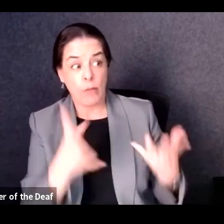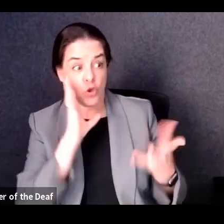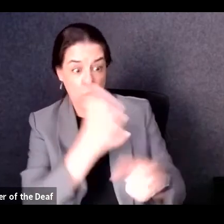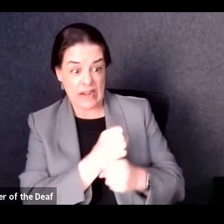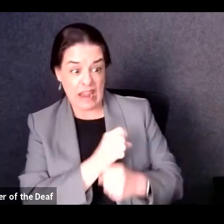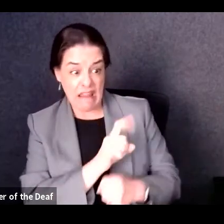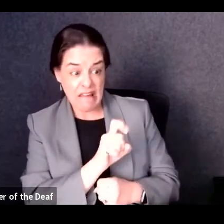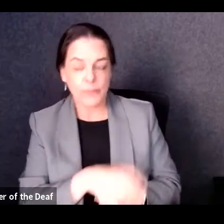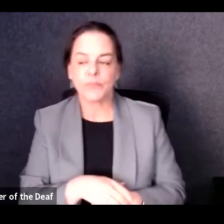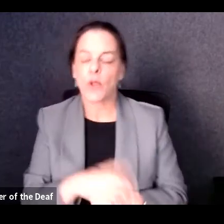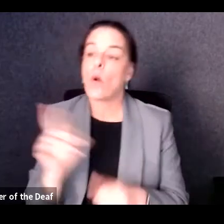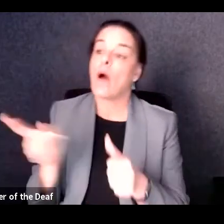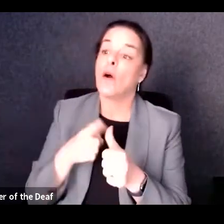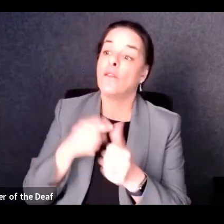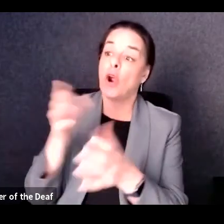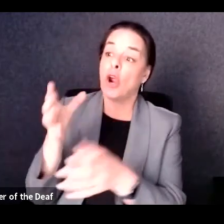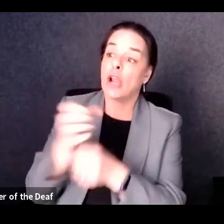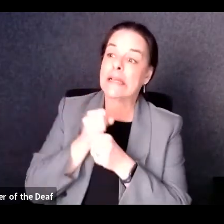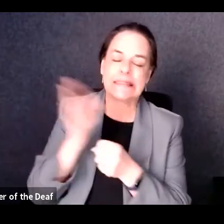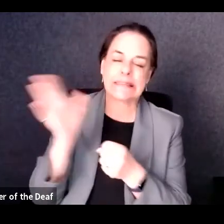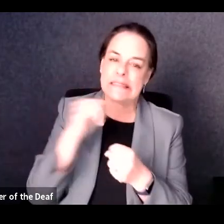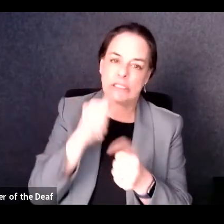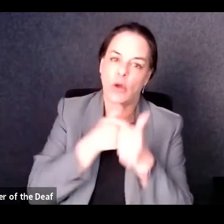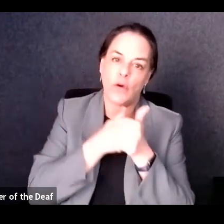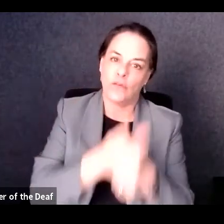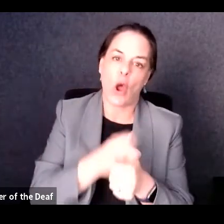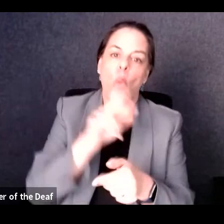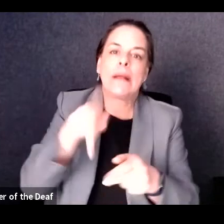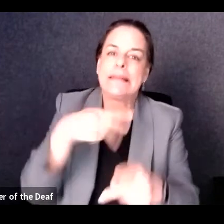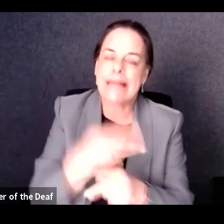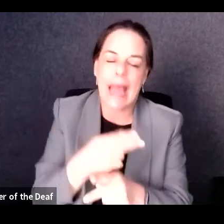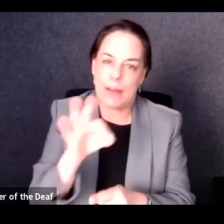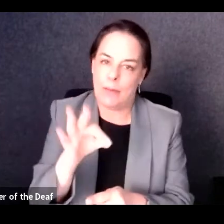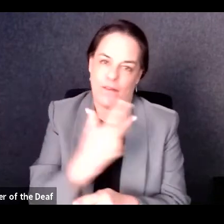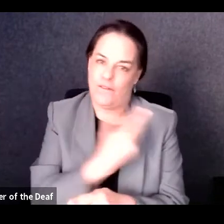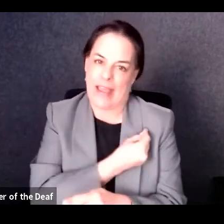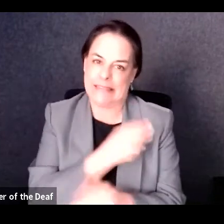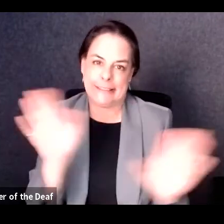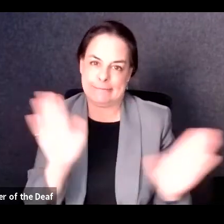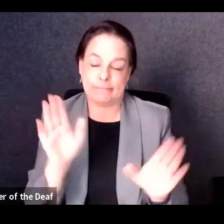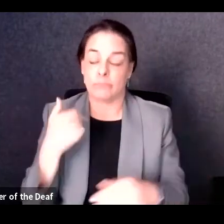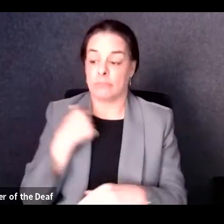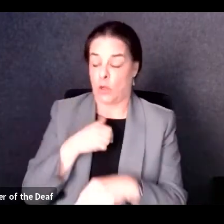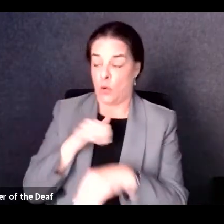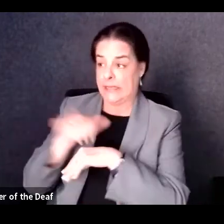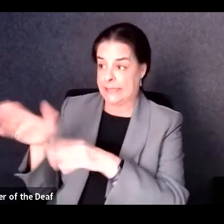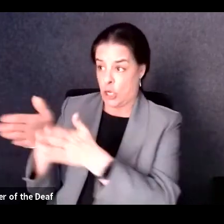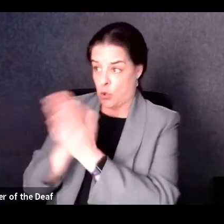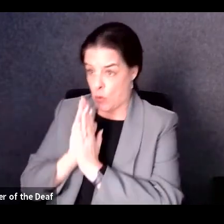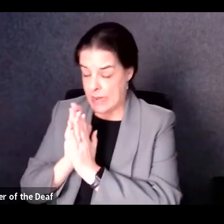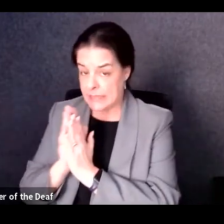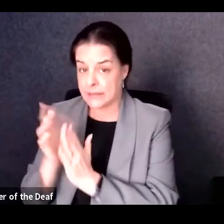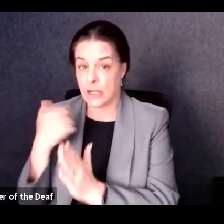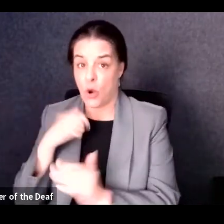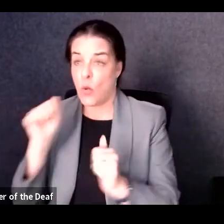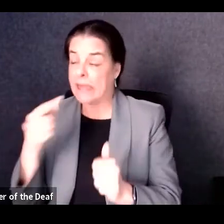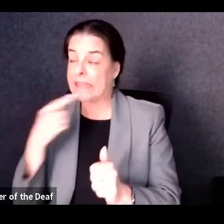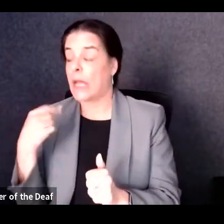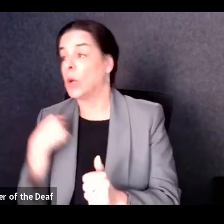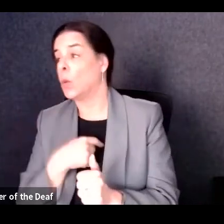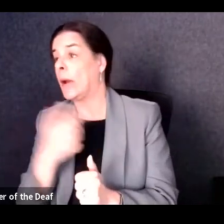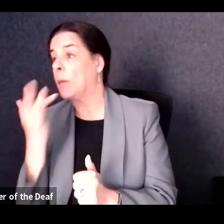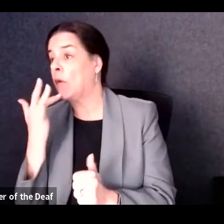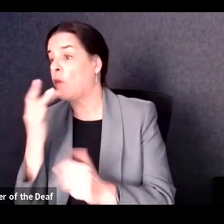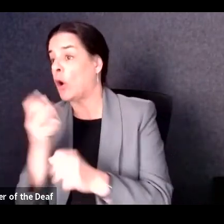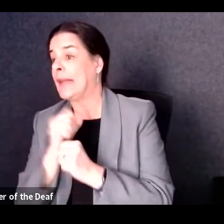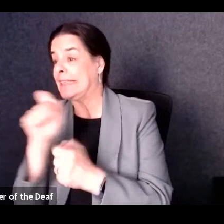first of all, the allocations don't get broken down by vaccine type. We submit a request. We can say that we prefer to